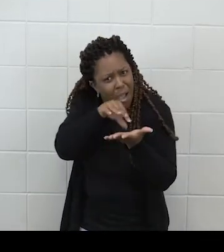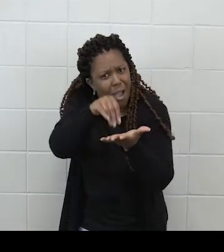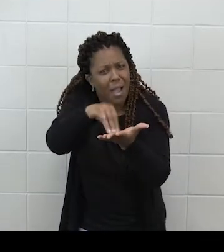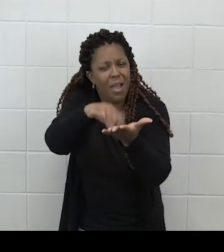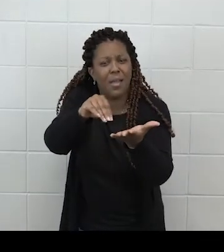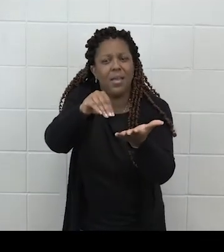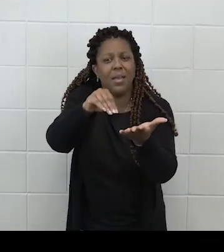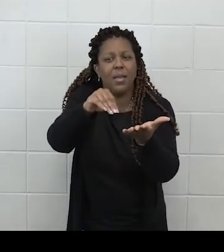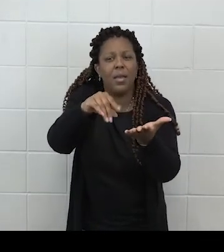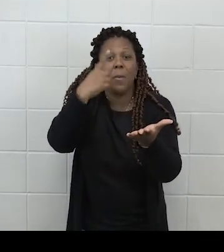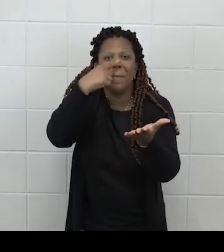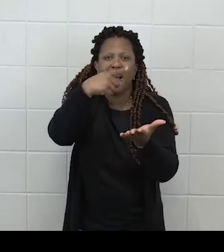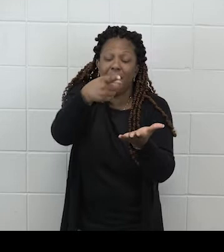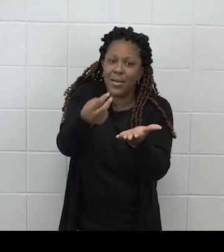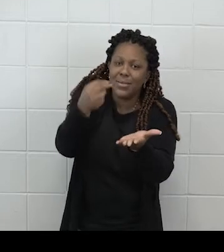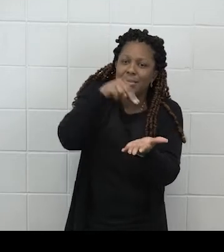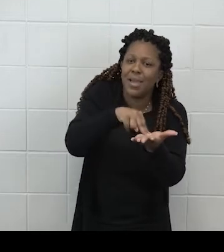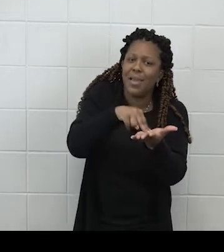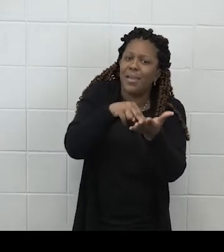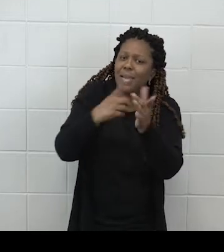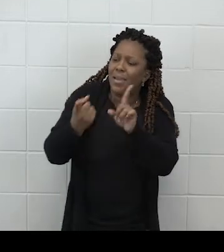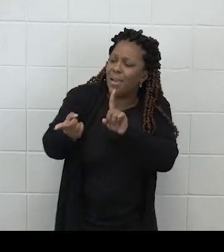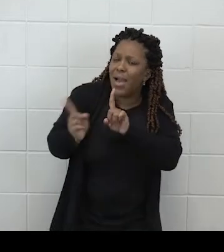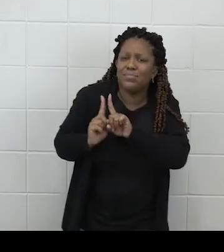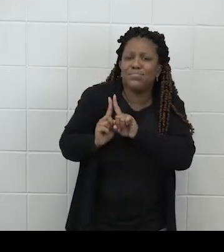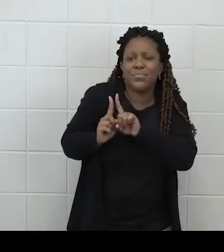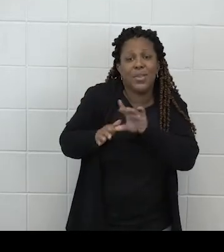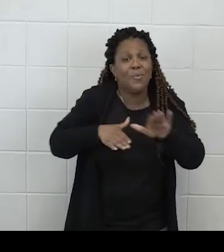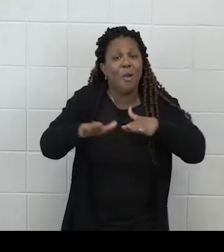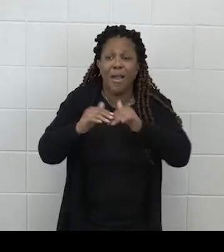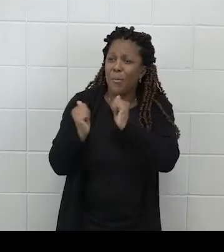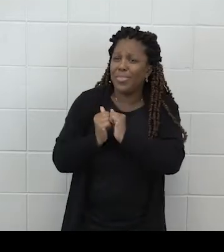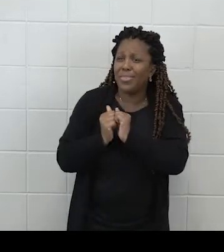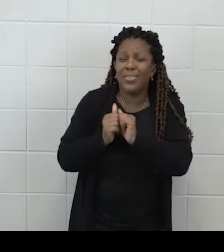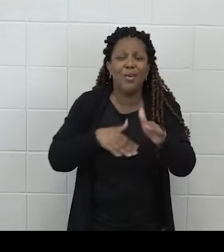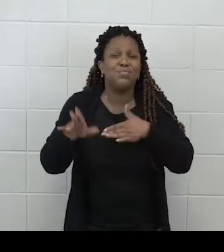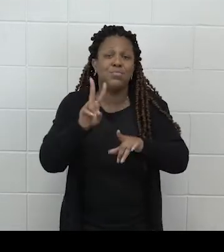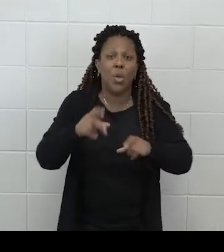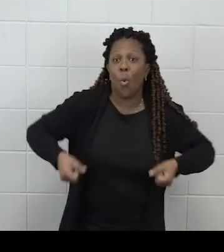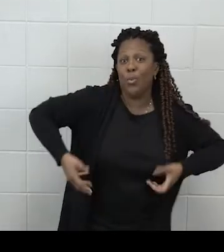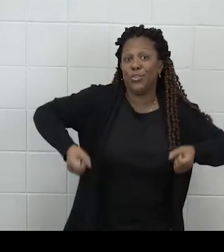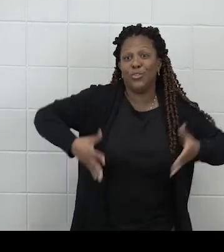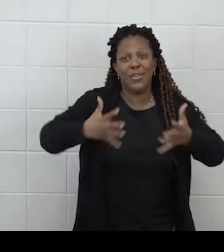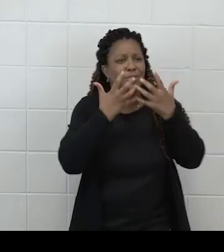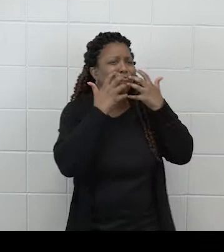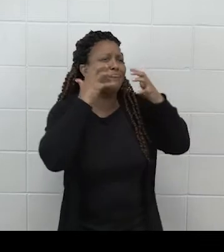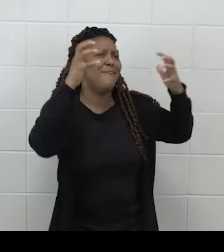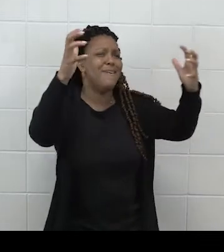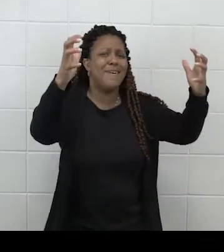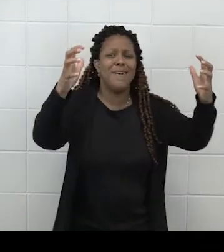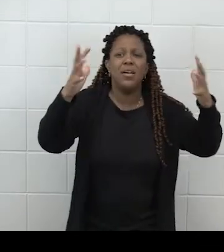walk, wheel, dance, sing, shout, cry, hope next